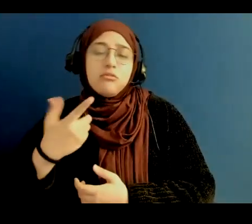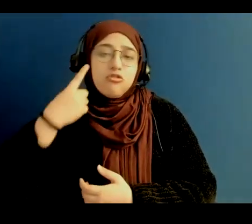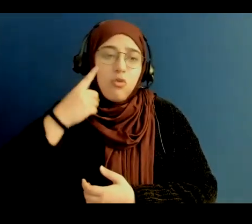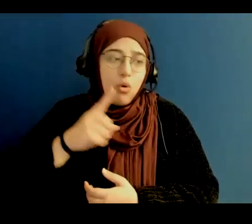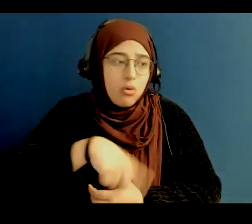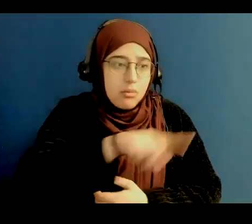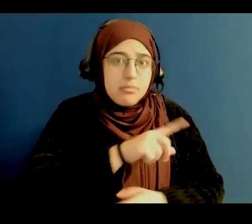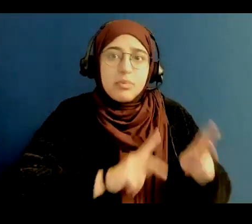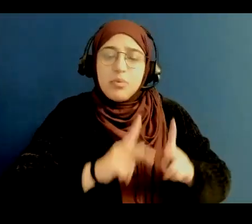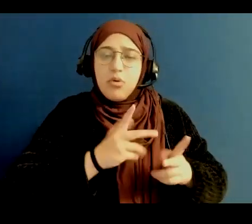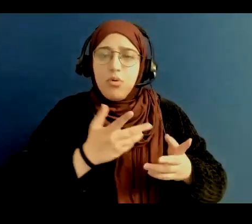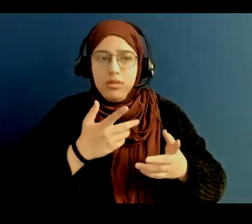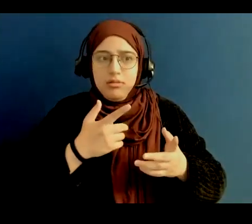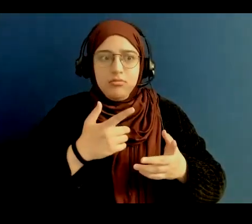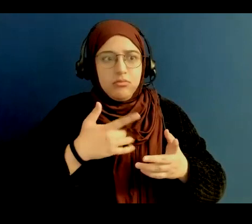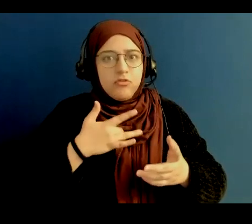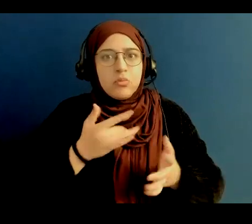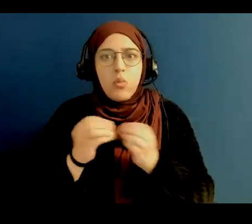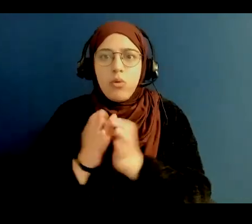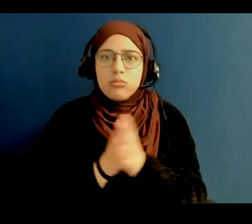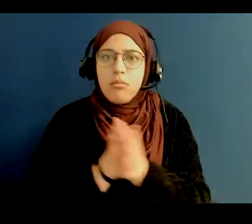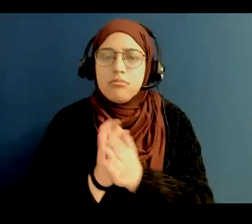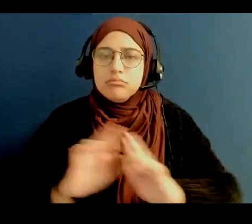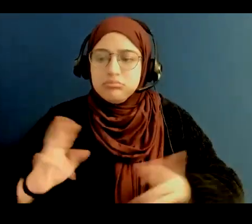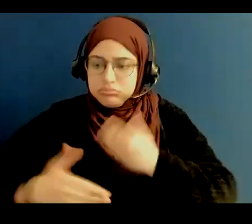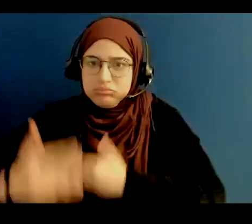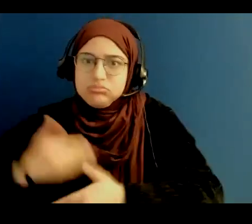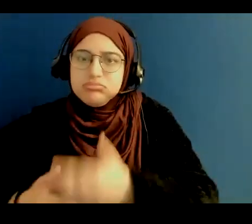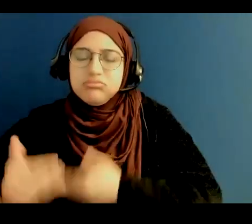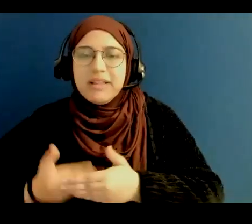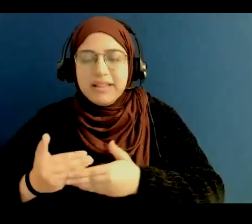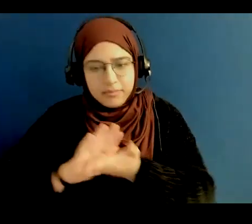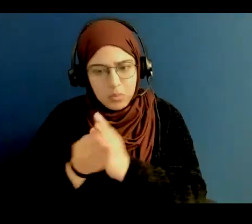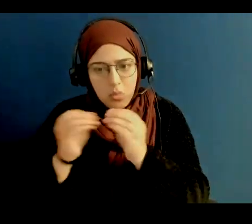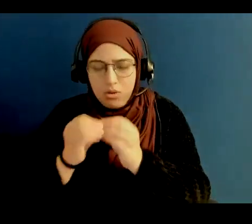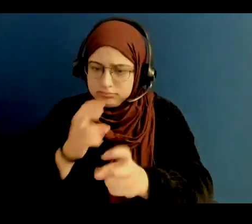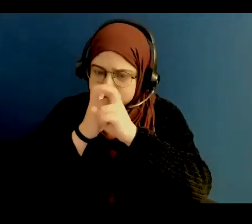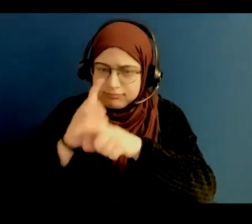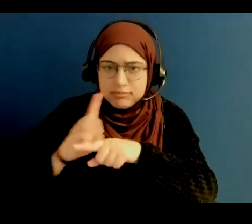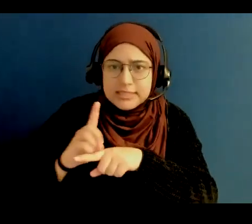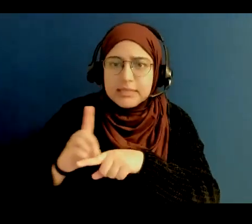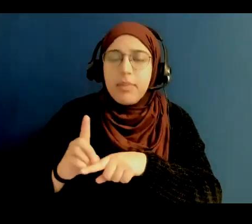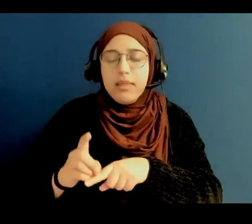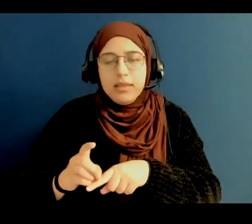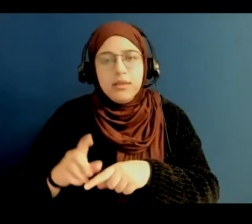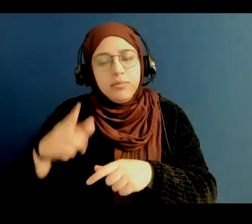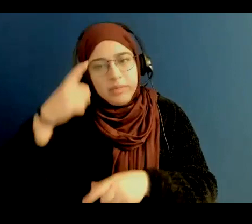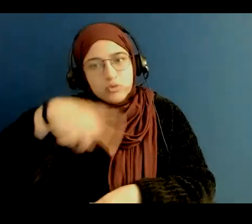becomes easy. You start to be motivated much, much more, and you become more disciplined because you're doing it for a